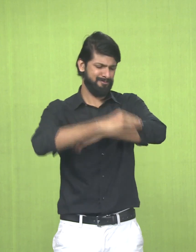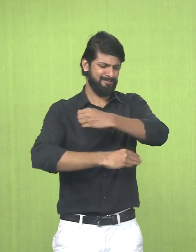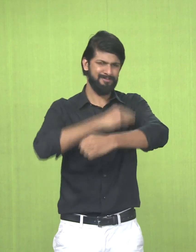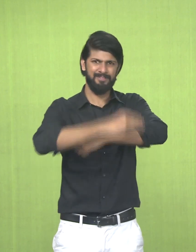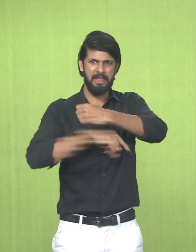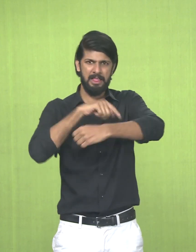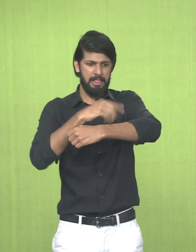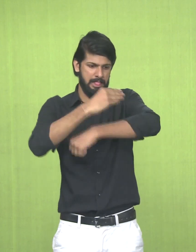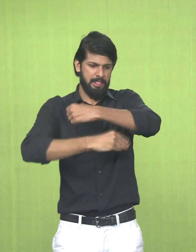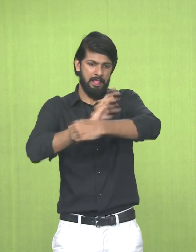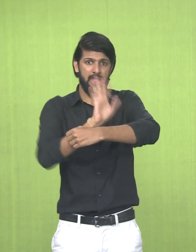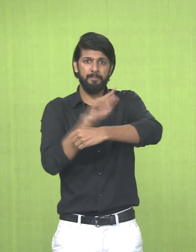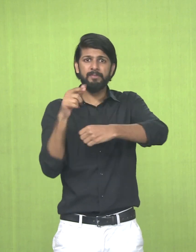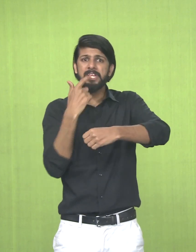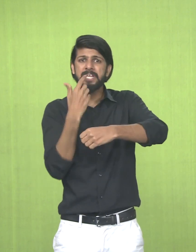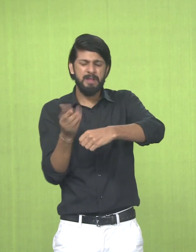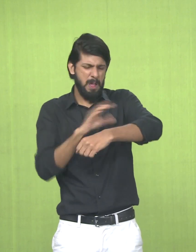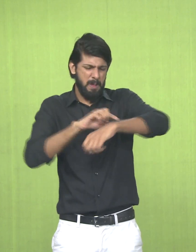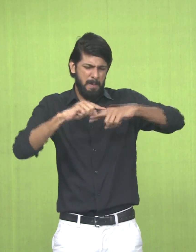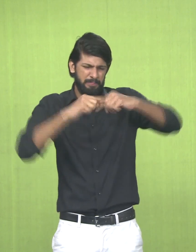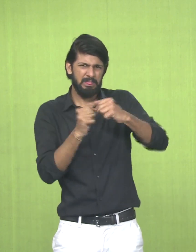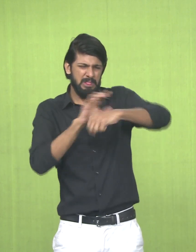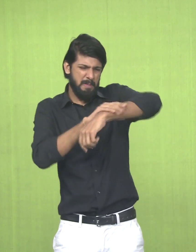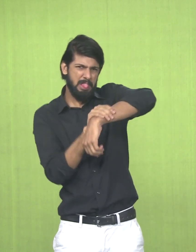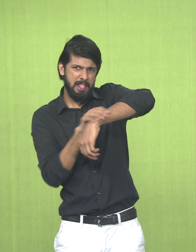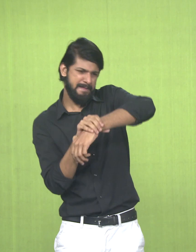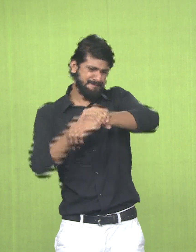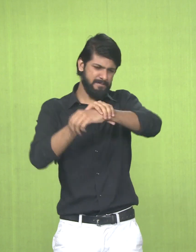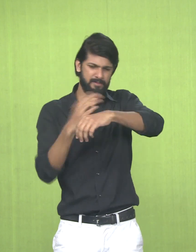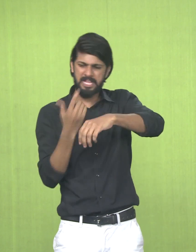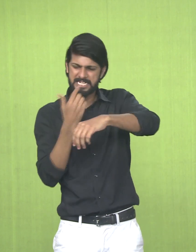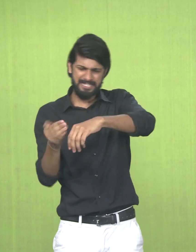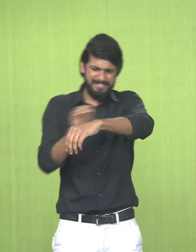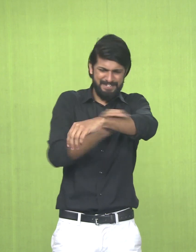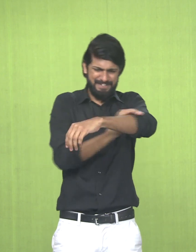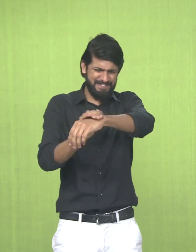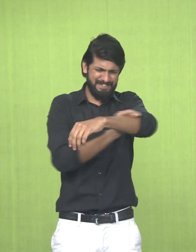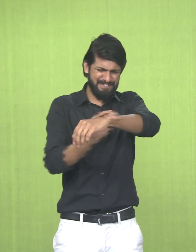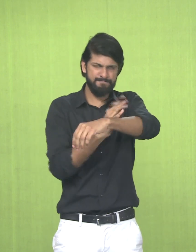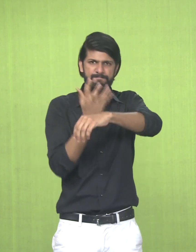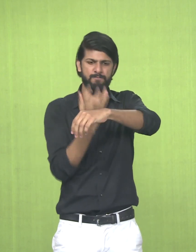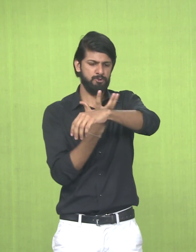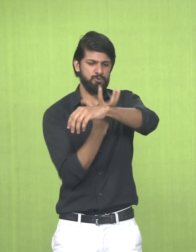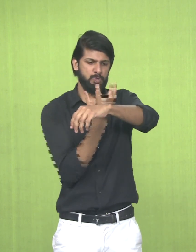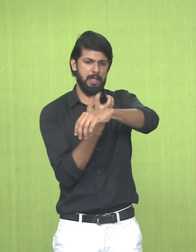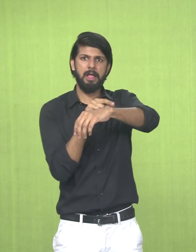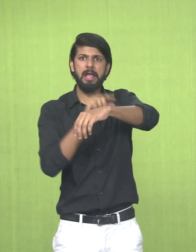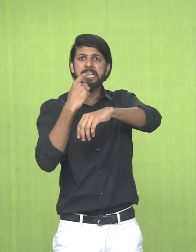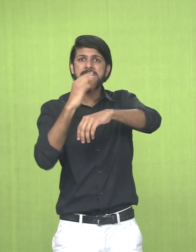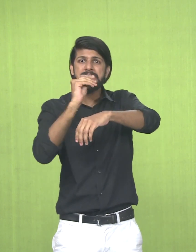The coating is basically the plaster which we actually use in modern medicine,